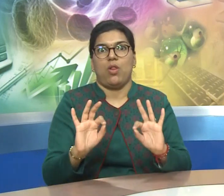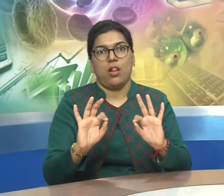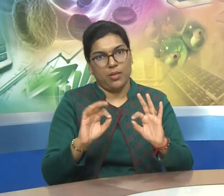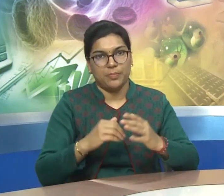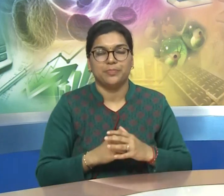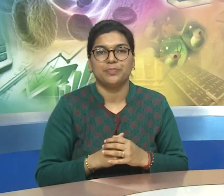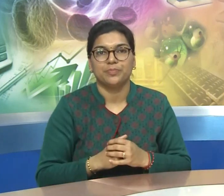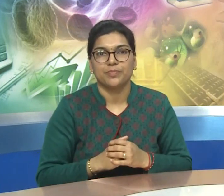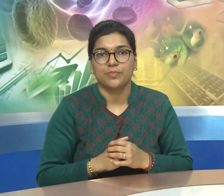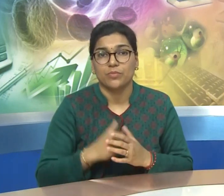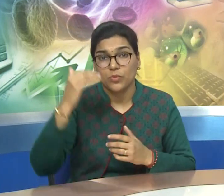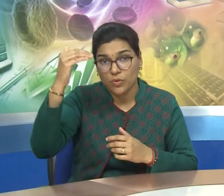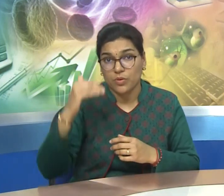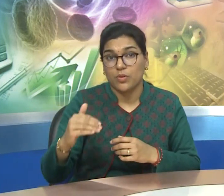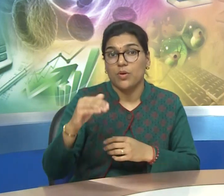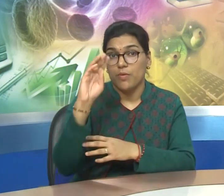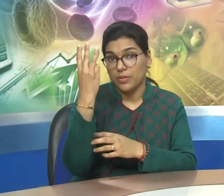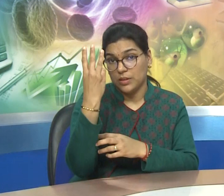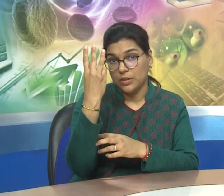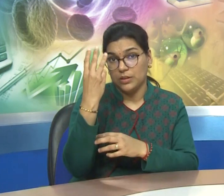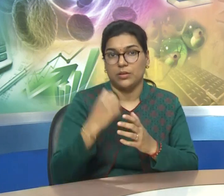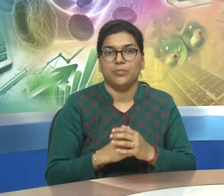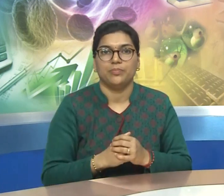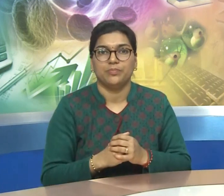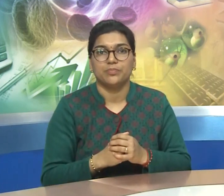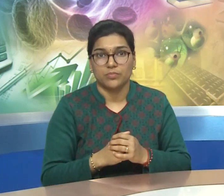the catalog. Point 3.